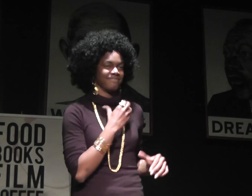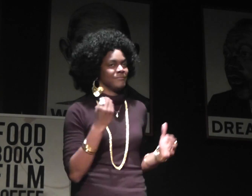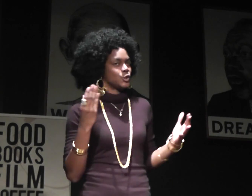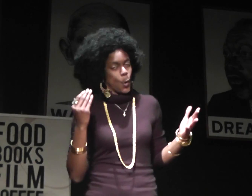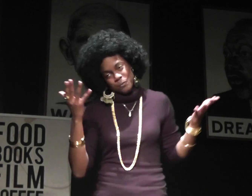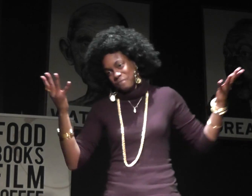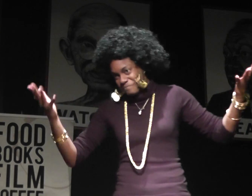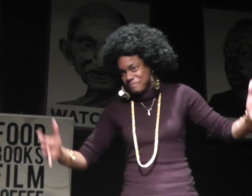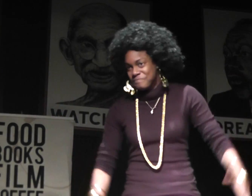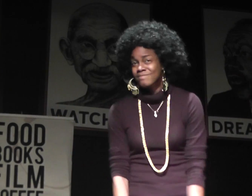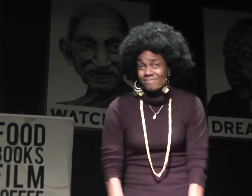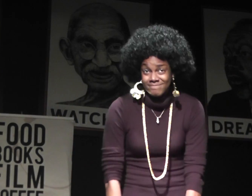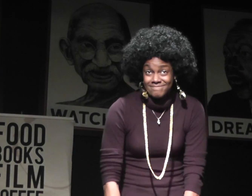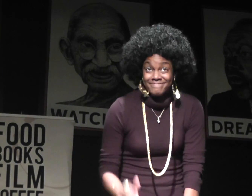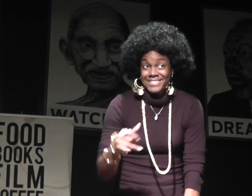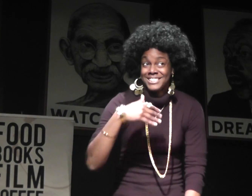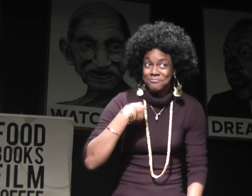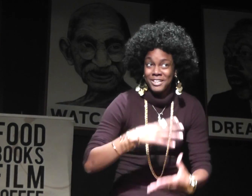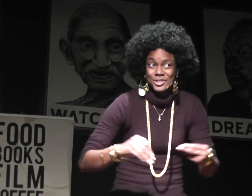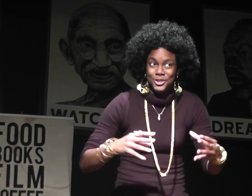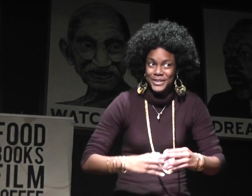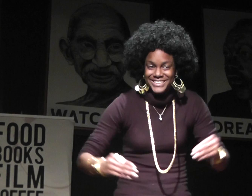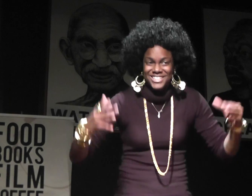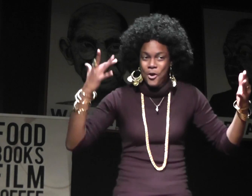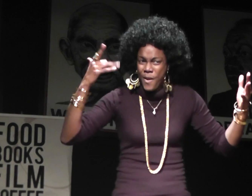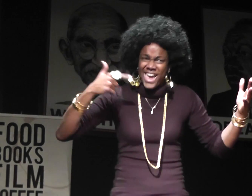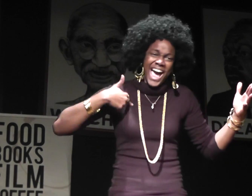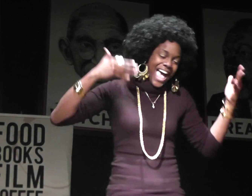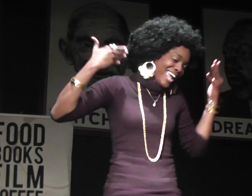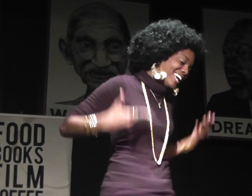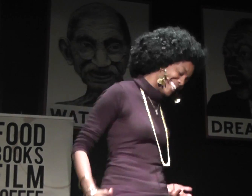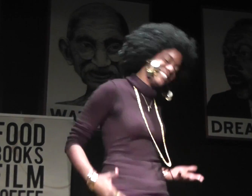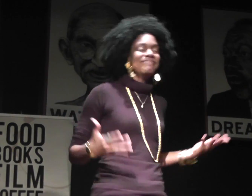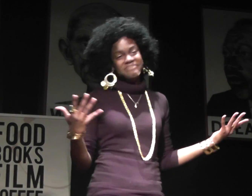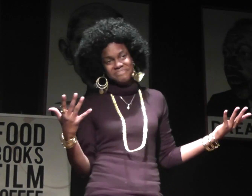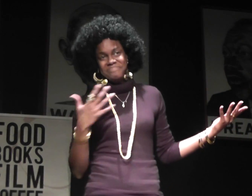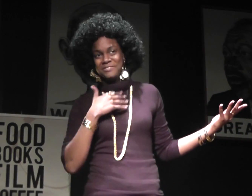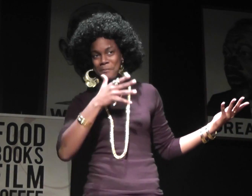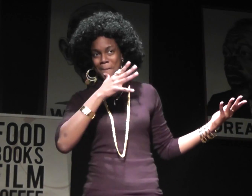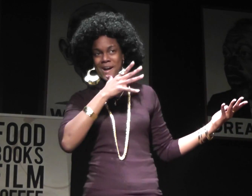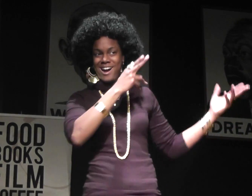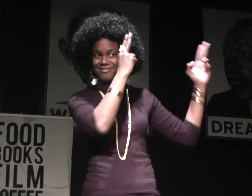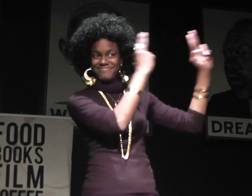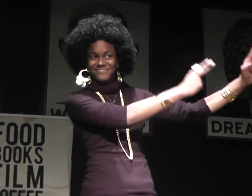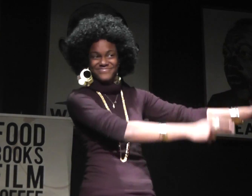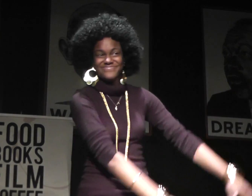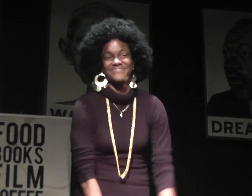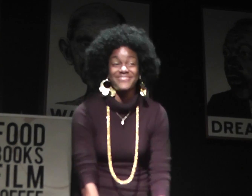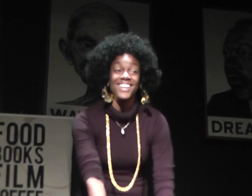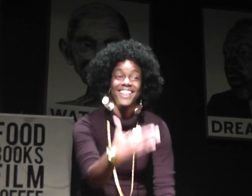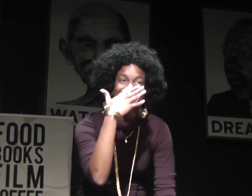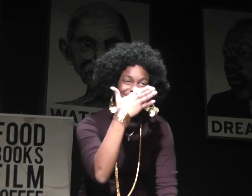was very inspired by all of my aunts. Yeah.